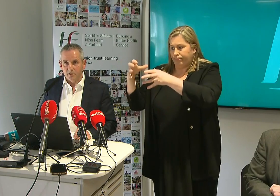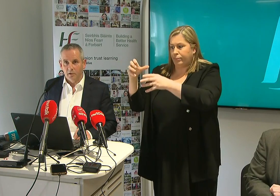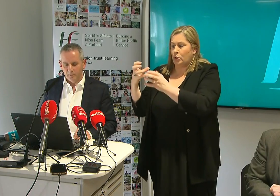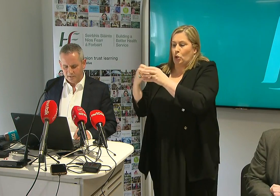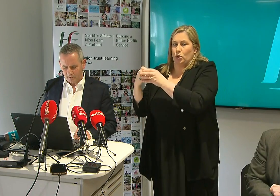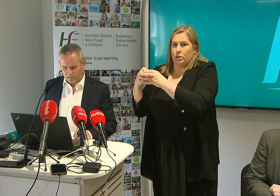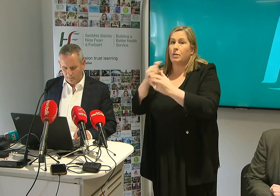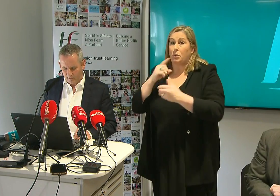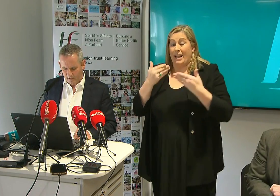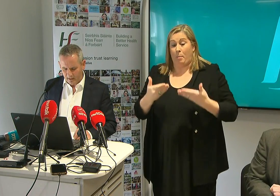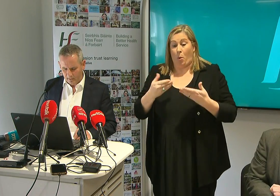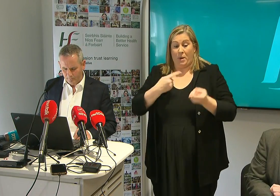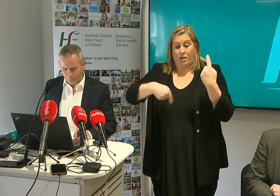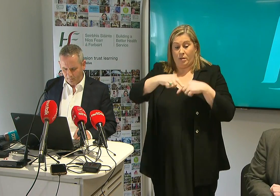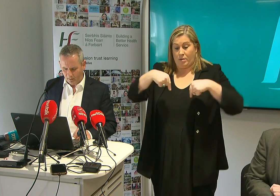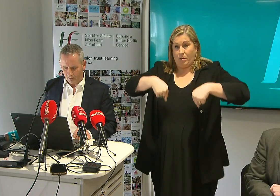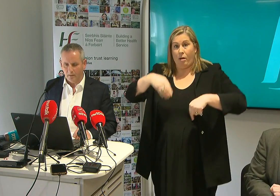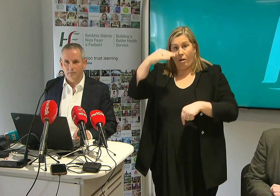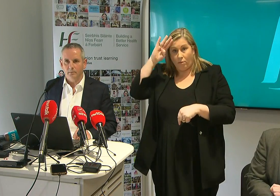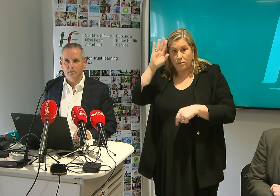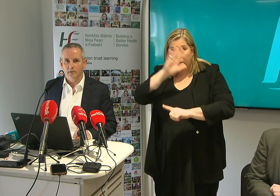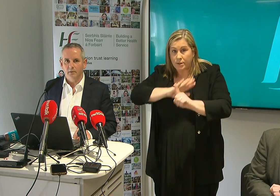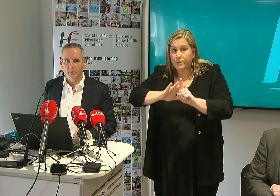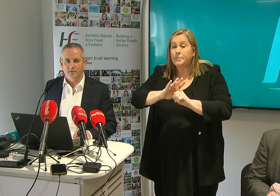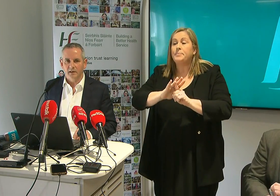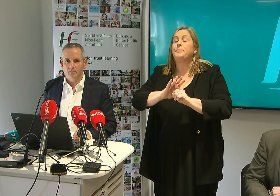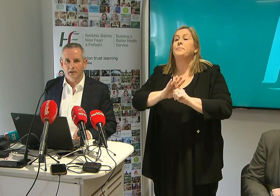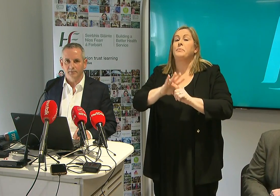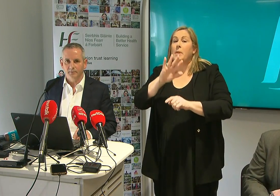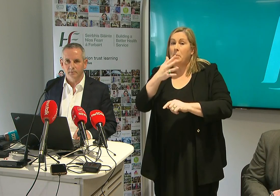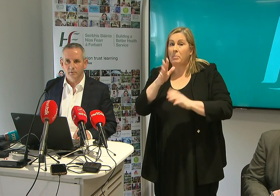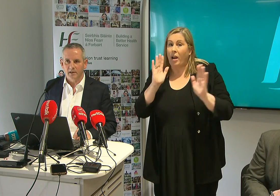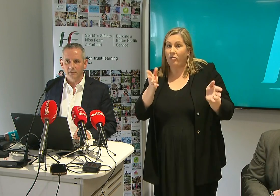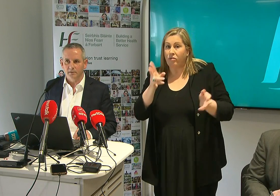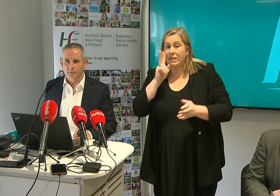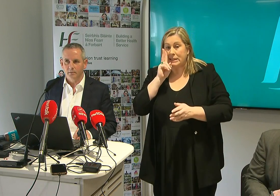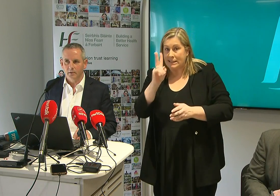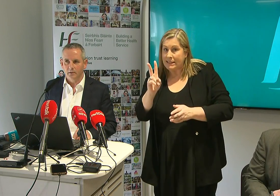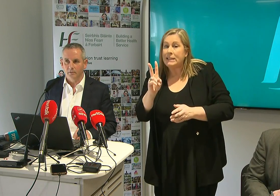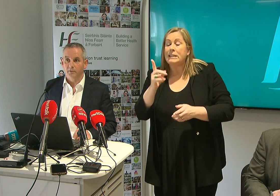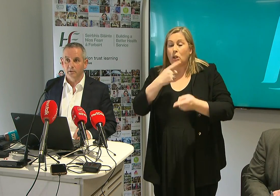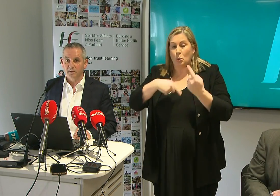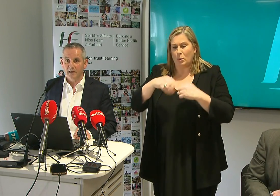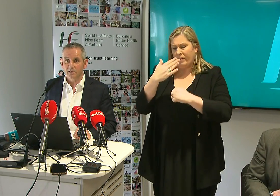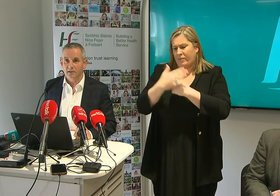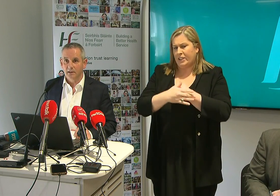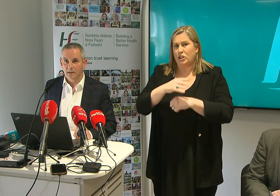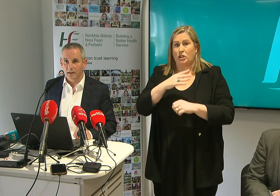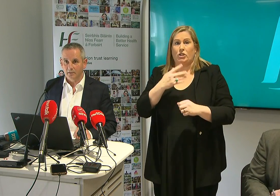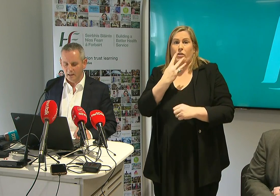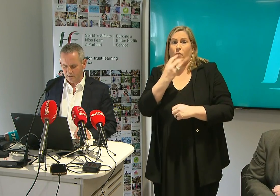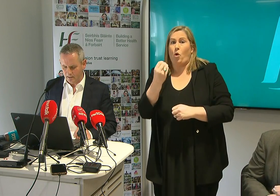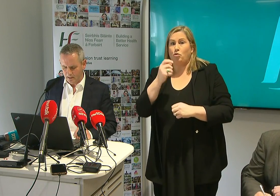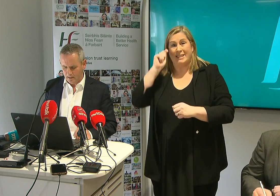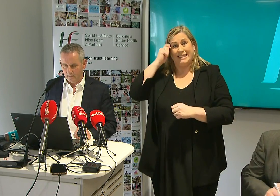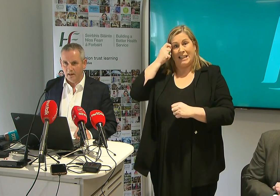In terms of the current position that we're in right now, you may have seen we have completed over 400 tests